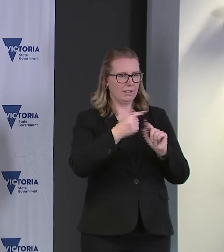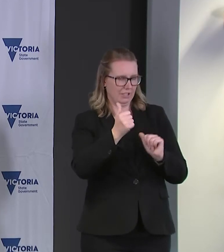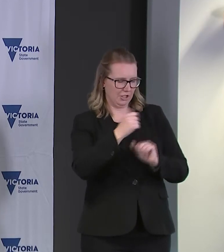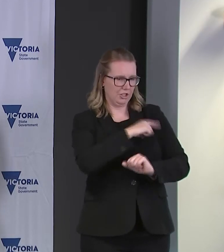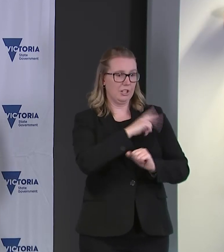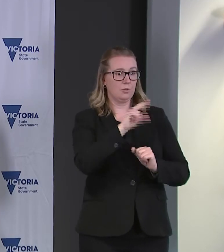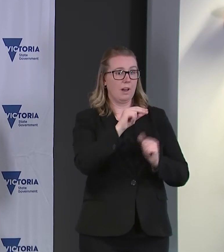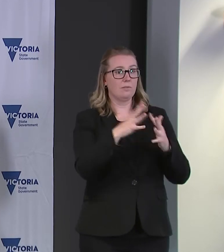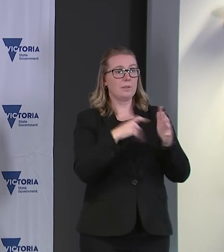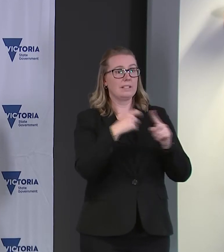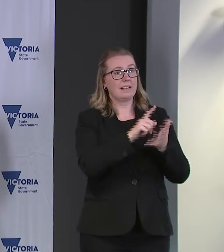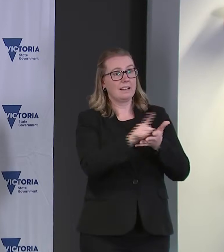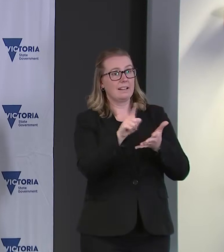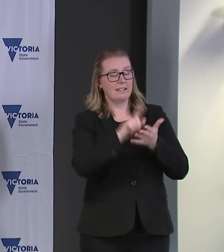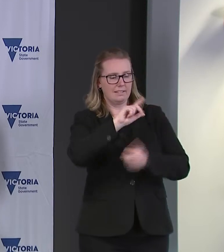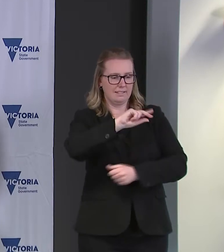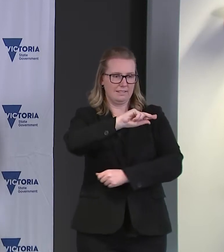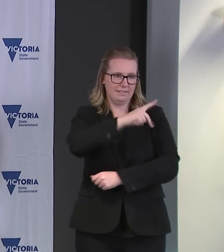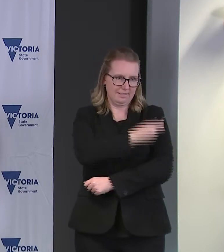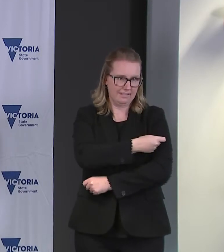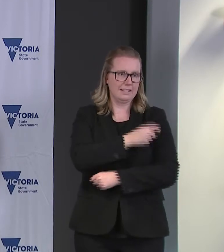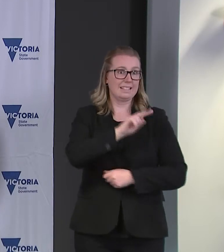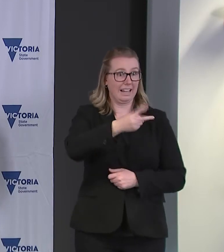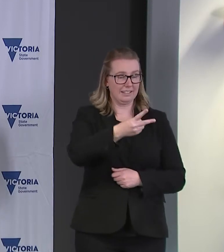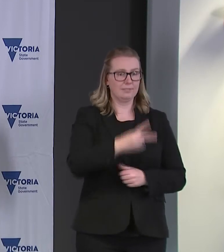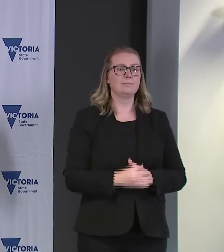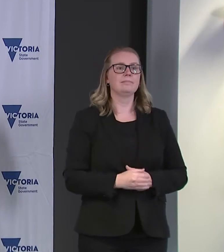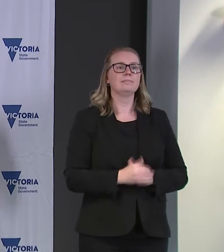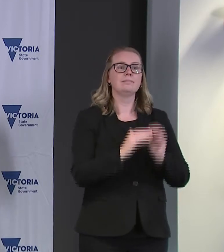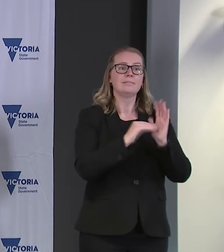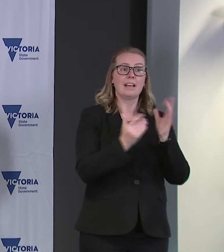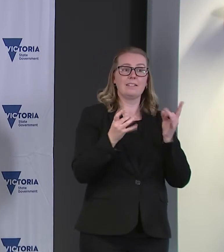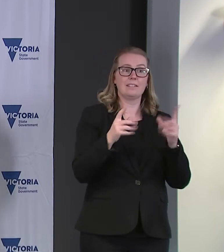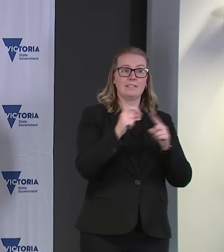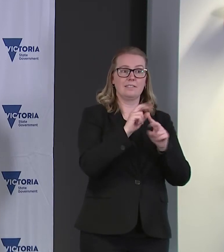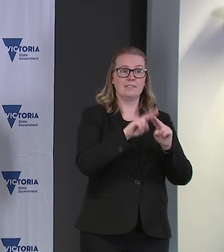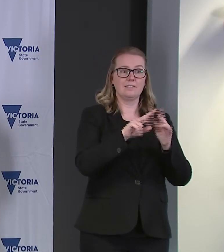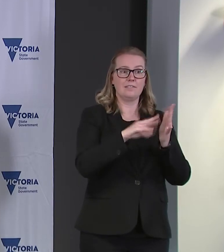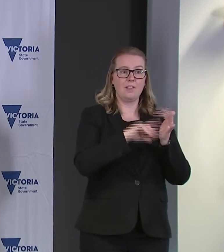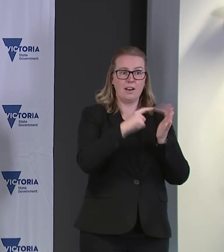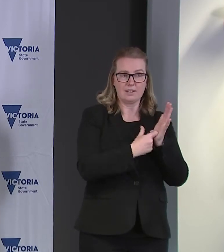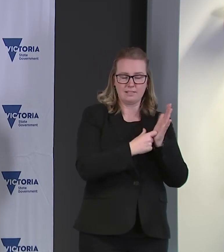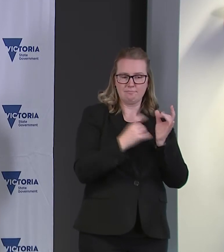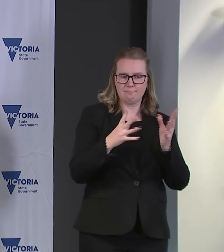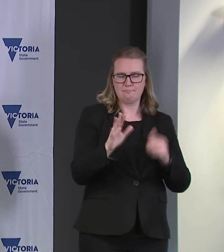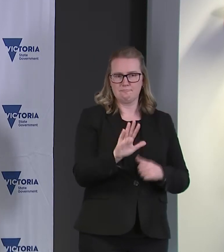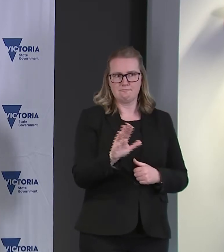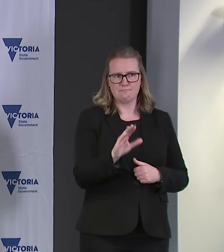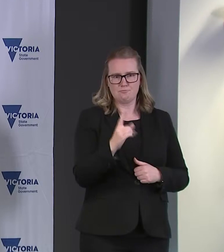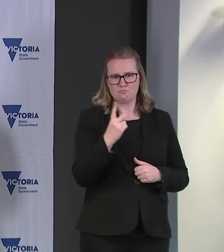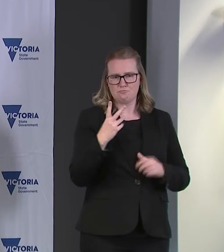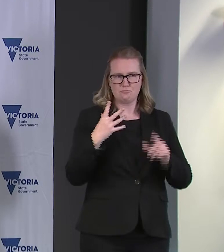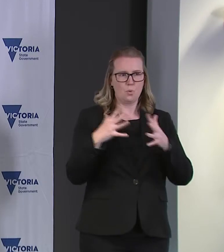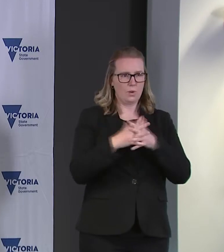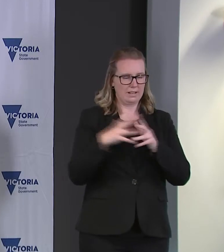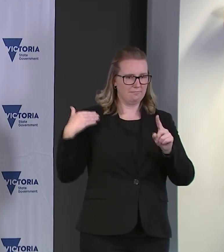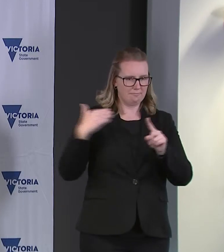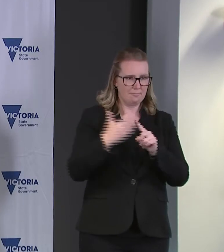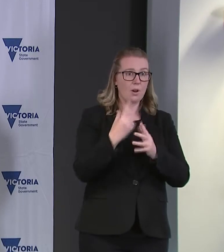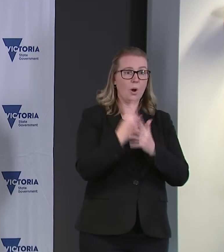gap, and we're also, because we've now started Pfizer a week or so ago, that's a 3-week